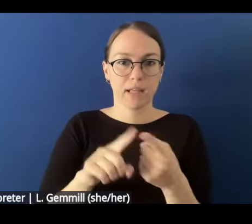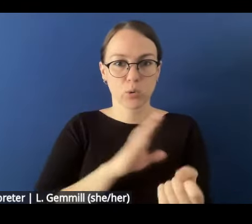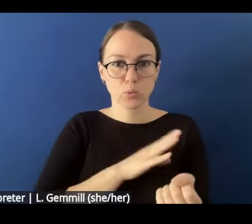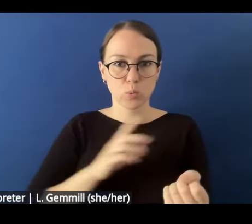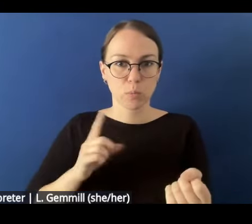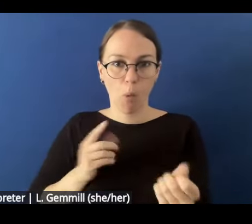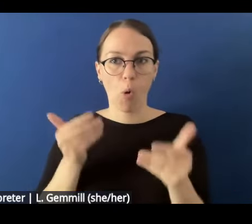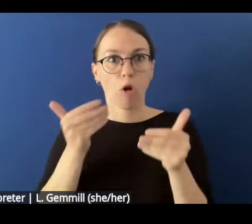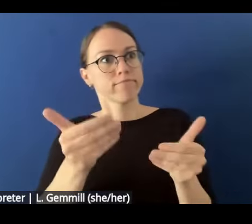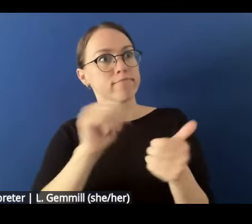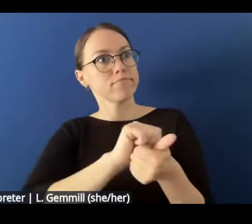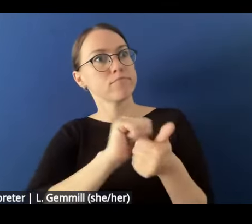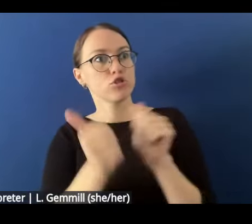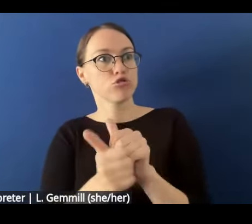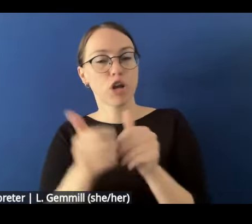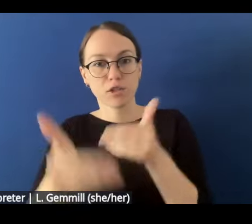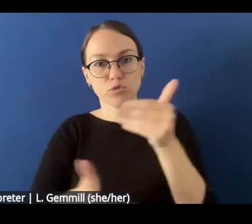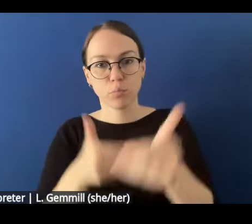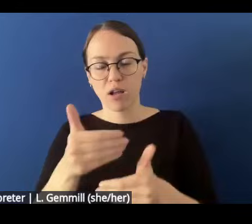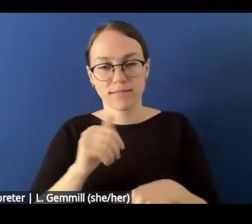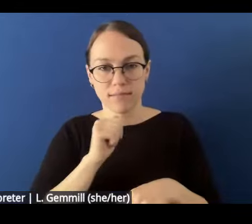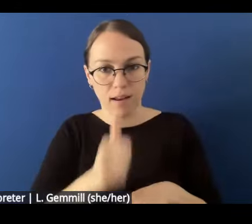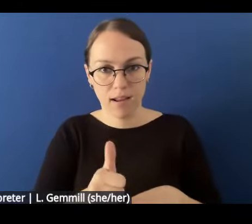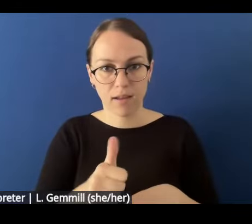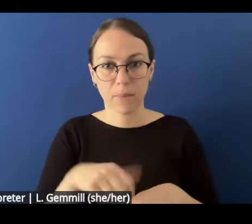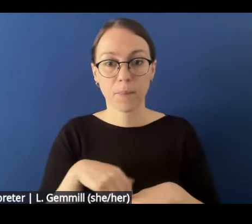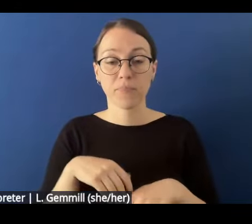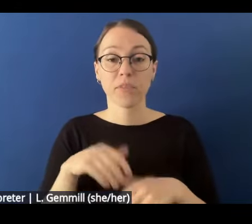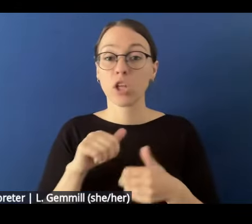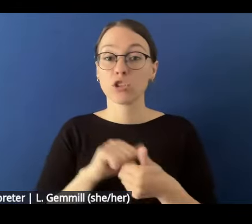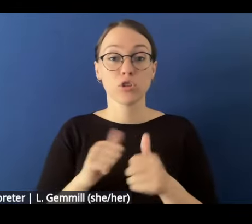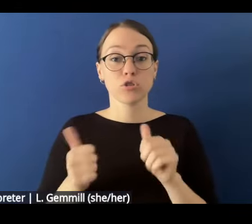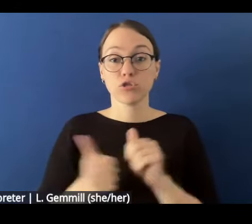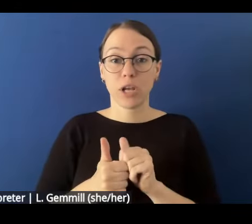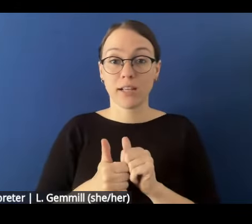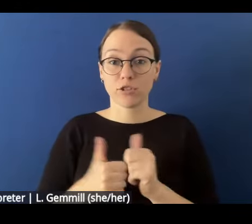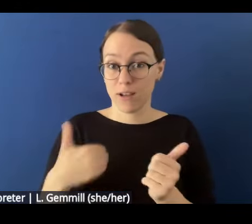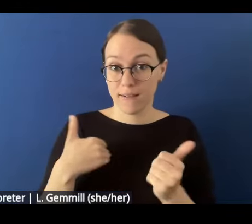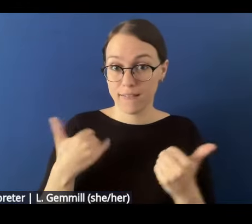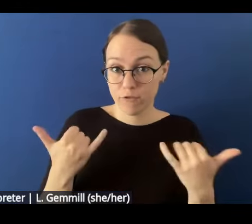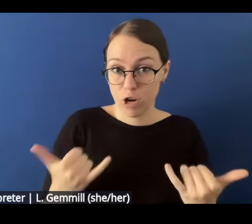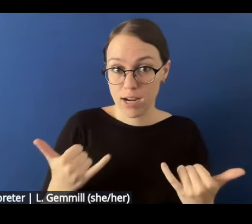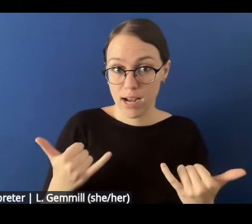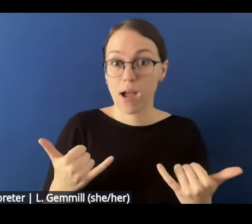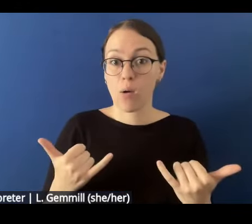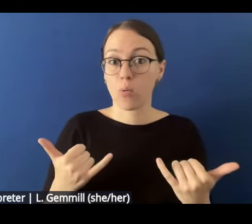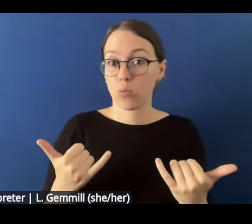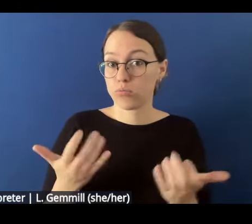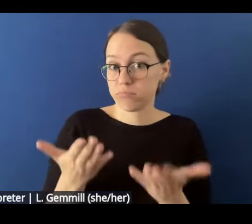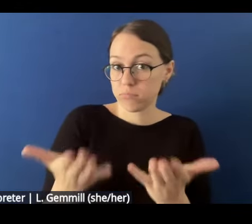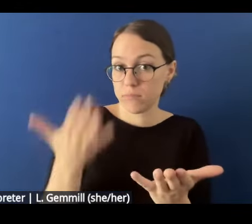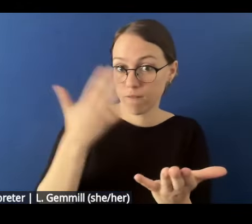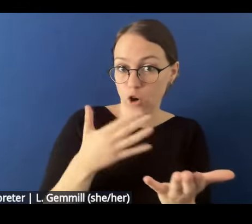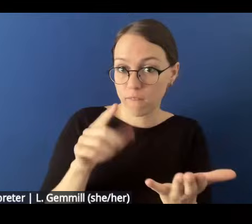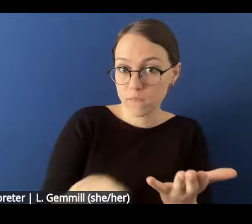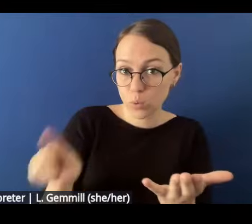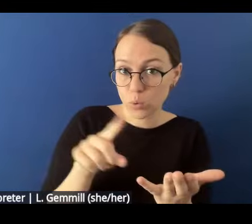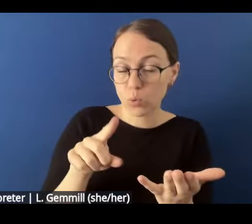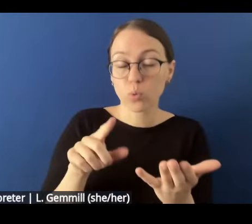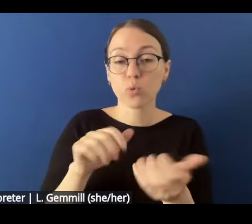or change any of those things. The changes that the manuals have are that we have before you are, I would say,